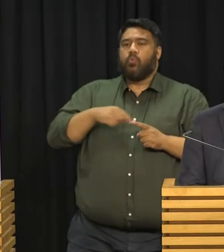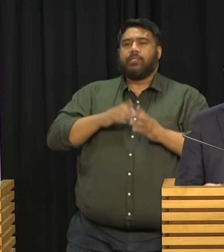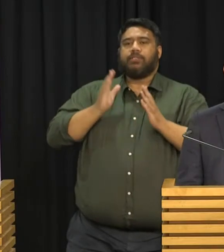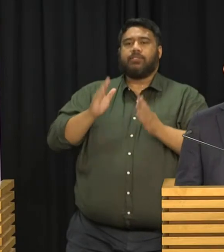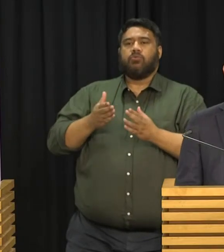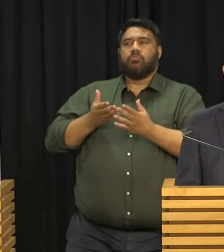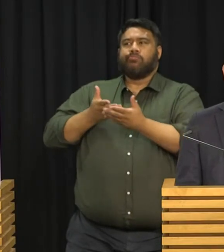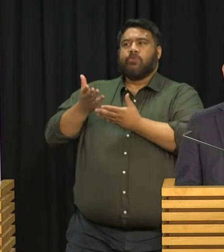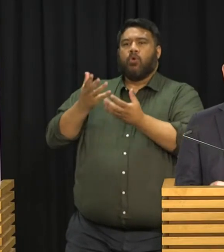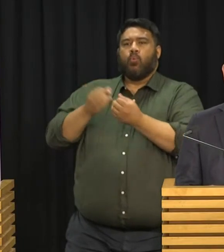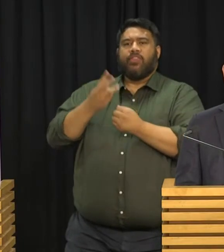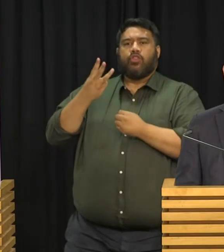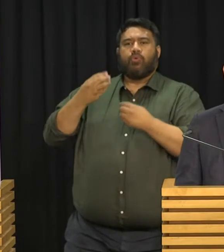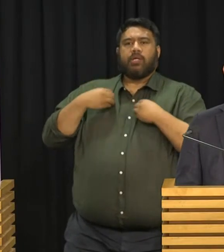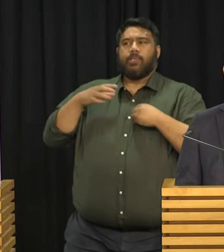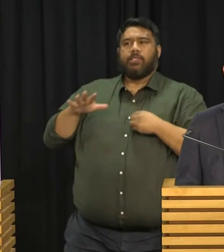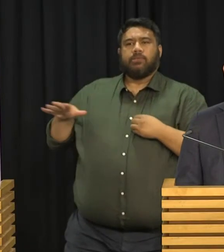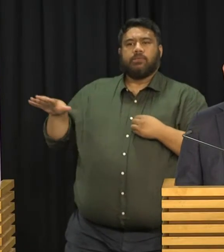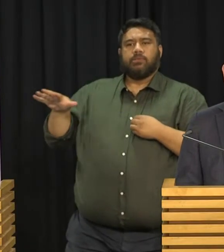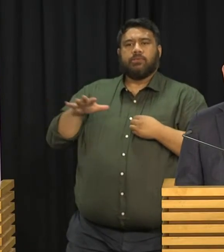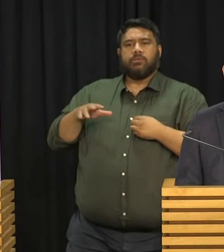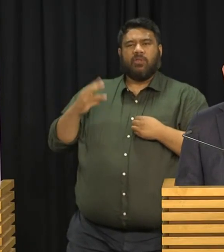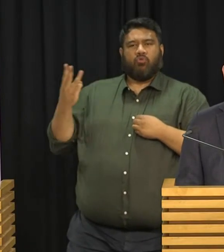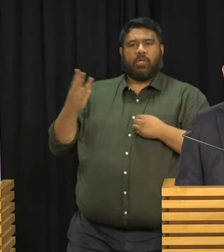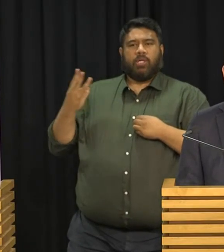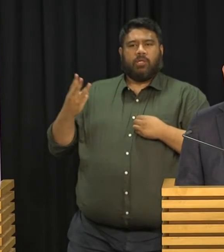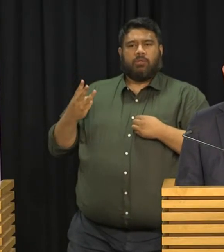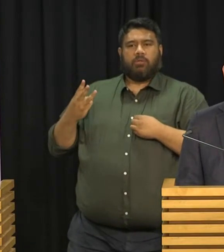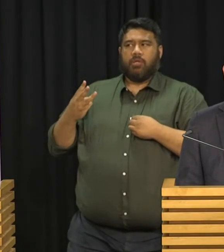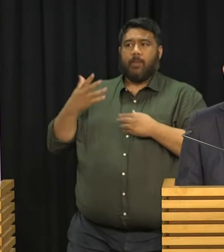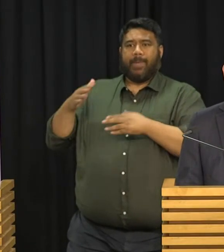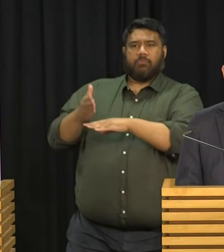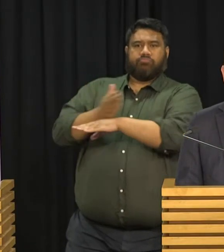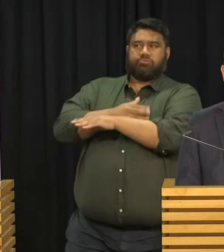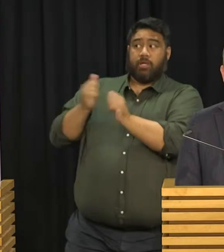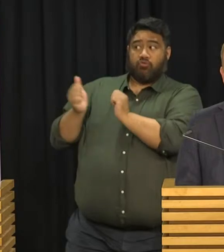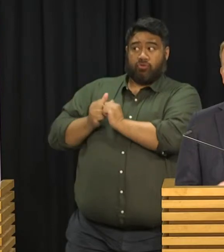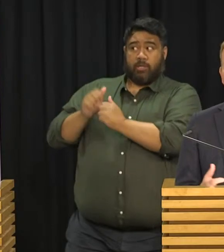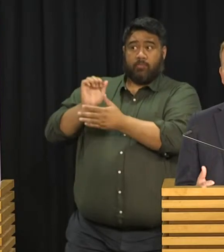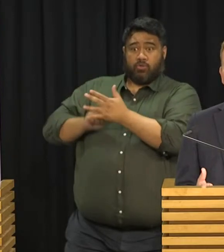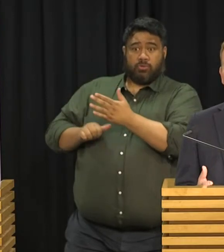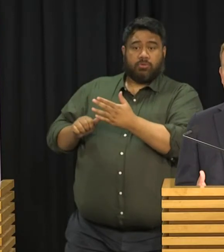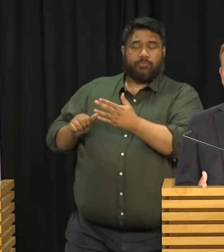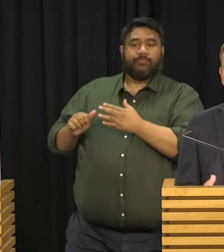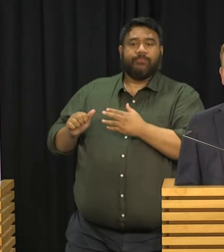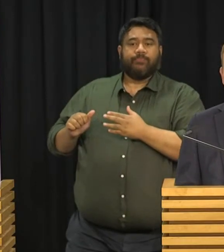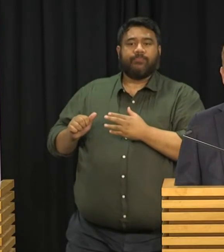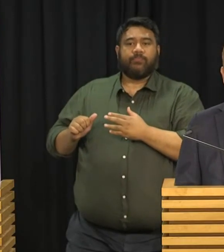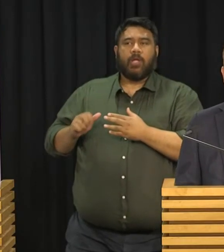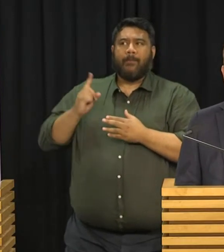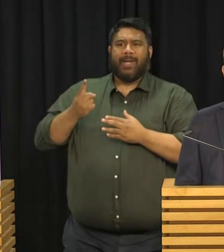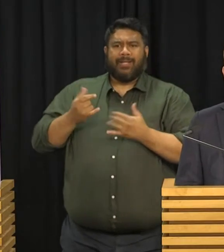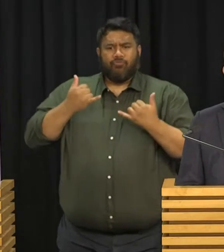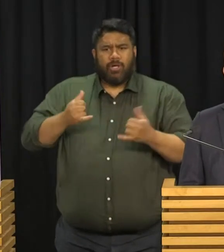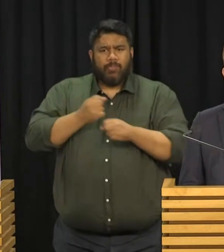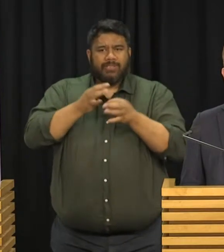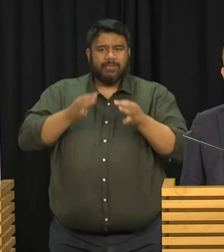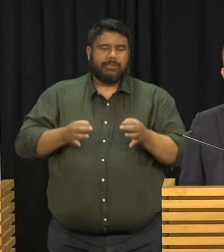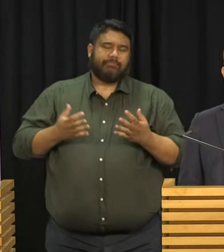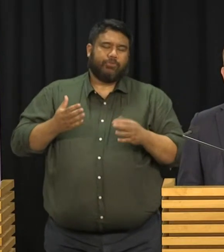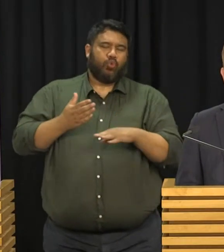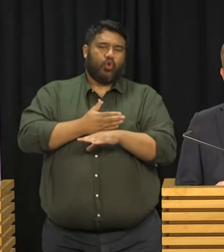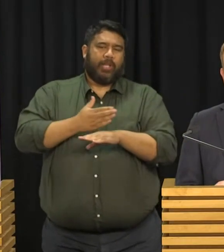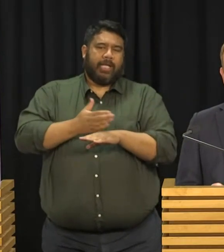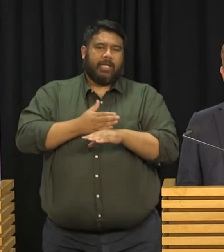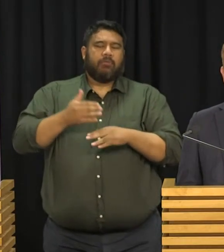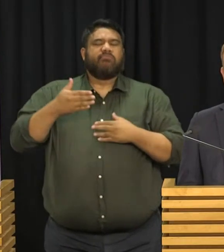the other 3 pharmaceutical companies that we've got advanced purchase agreements with, so it's too early to speculate on that. In the